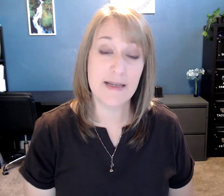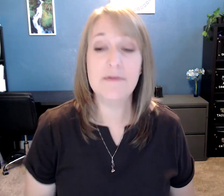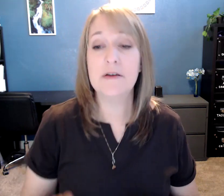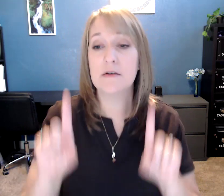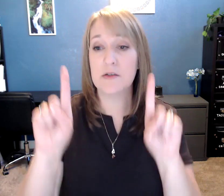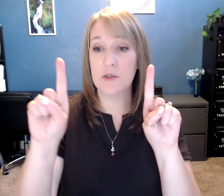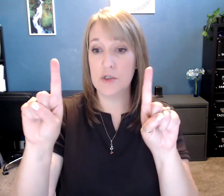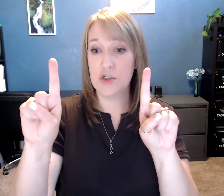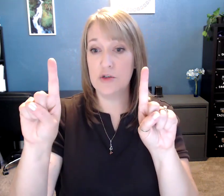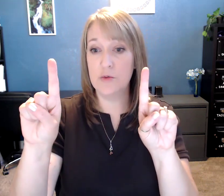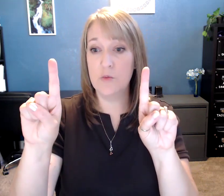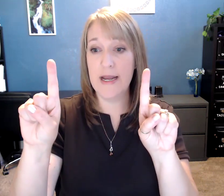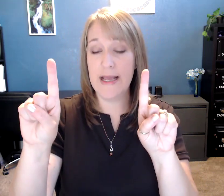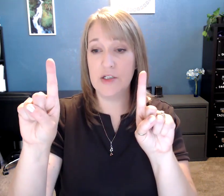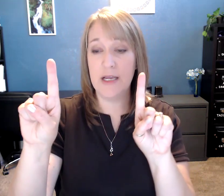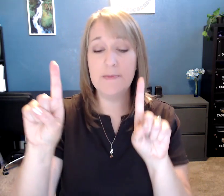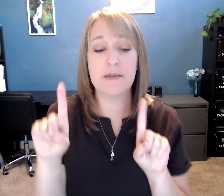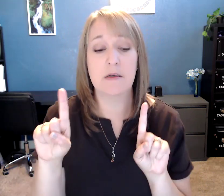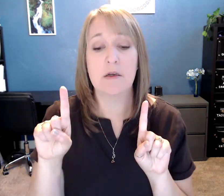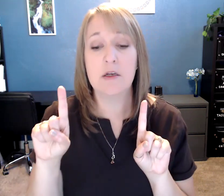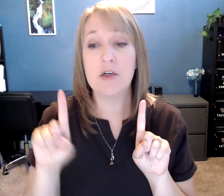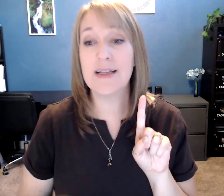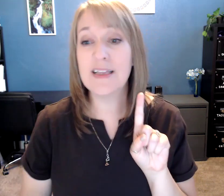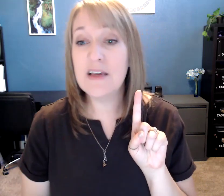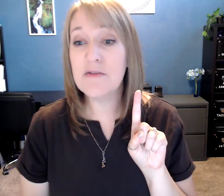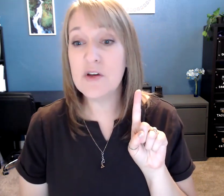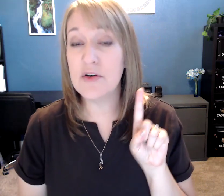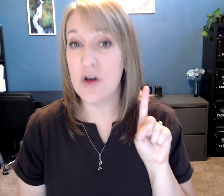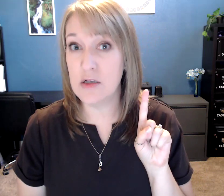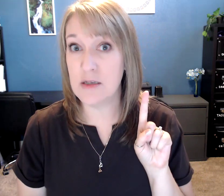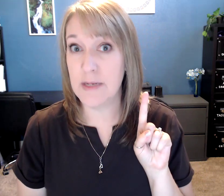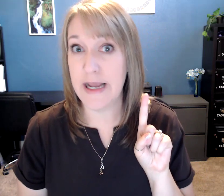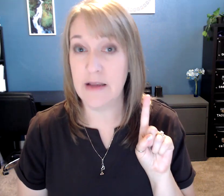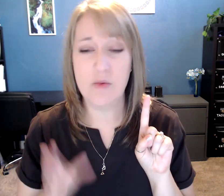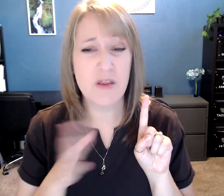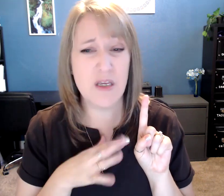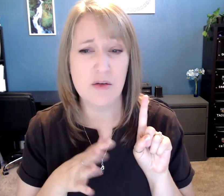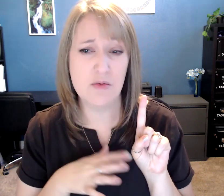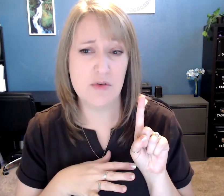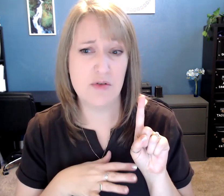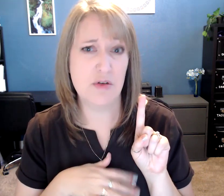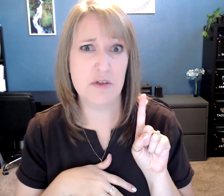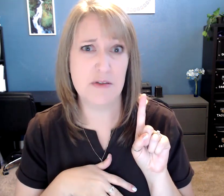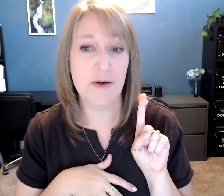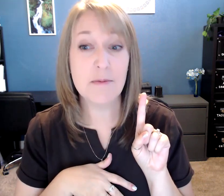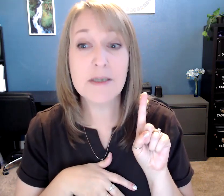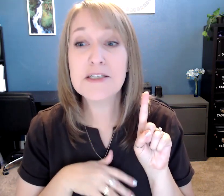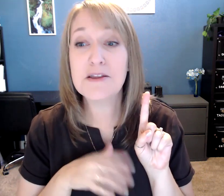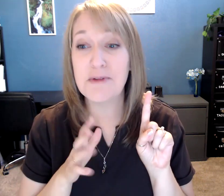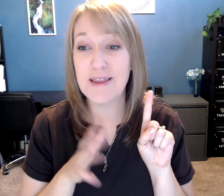positive. So you want 2 one-hand shapes. You're going to leave your non-dominant hand, the one that you don't use very much, the one that you